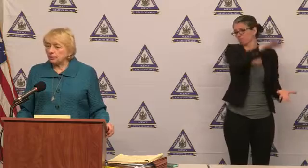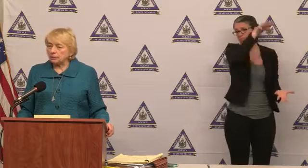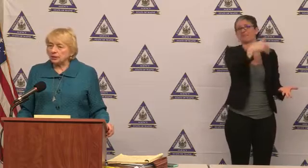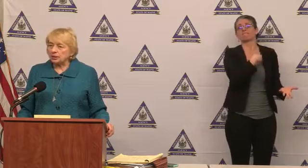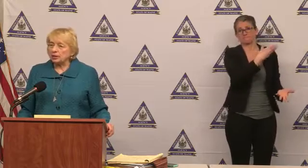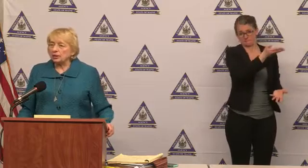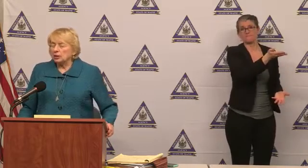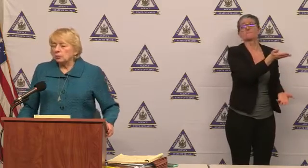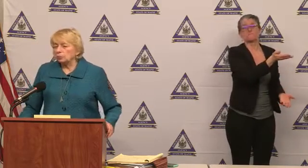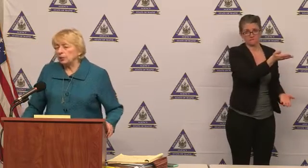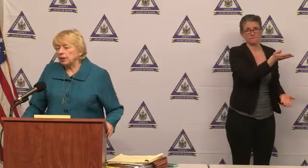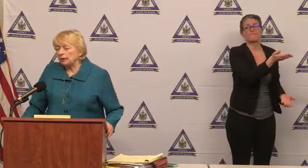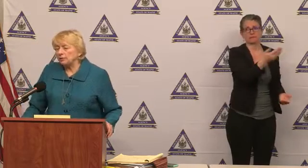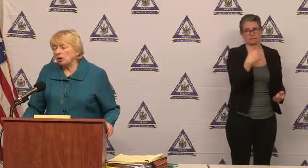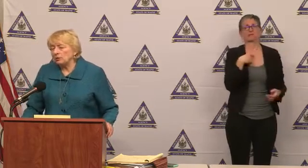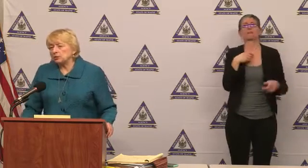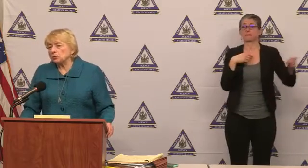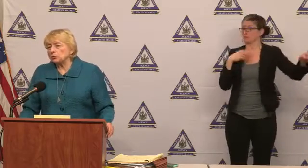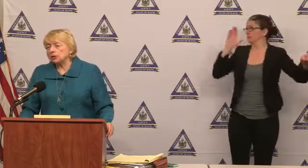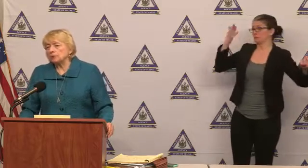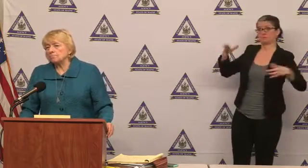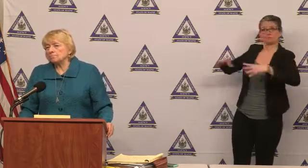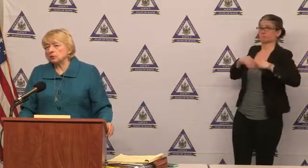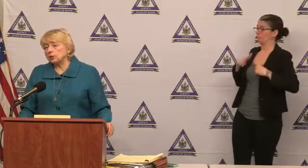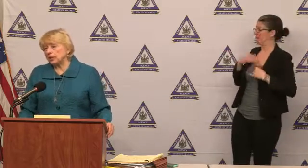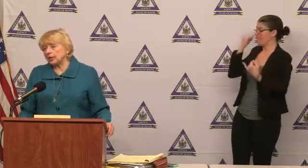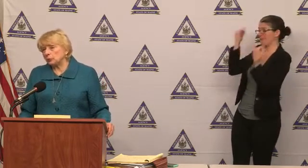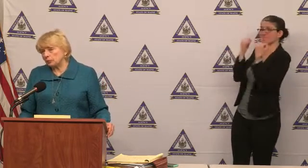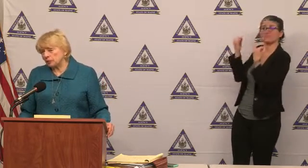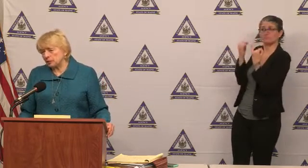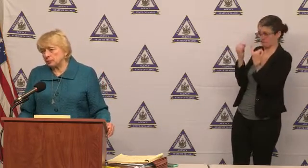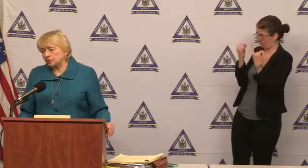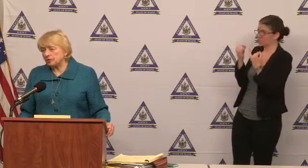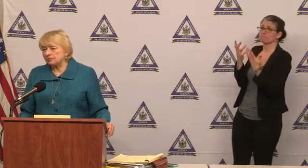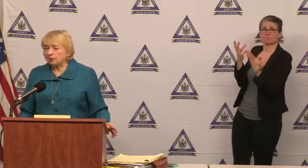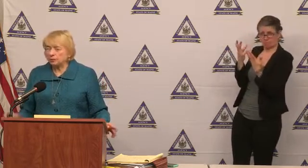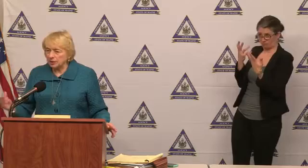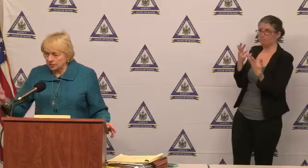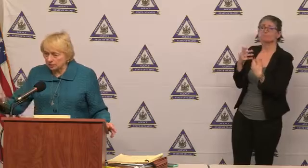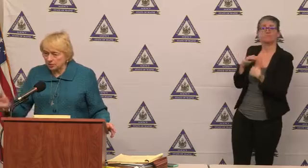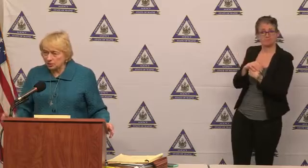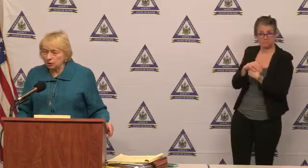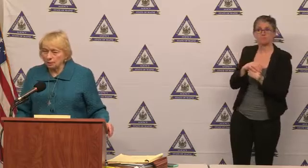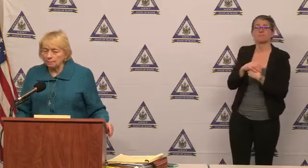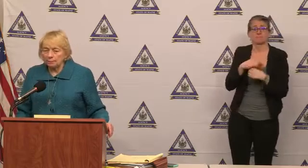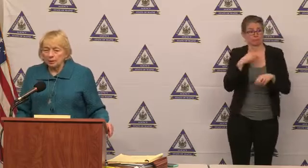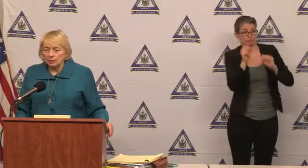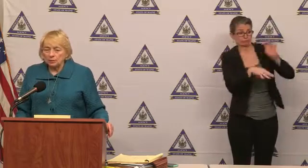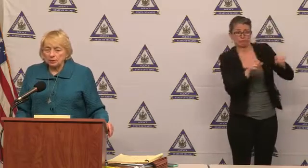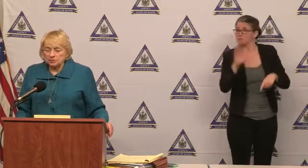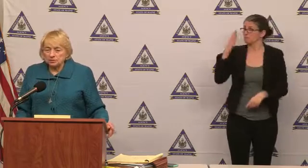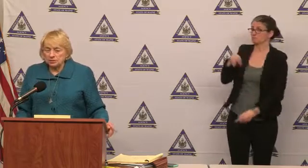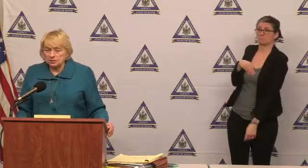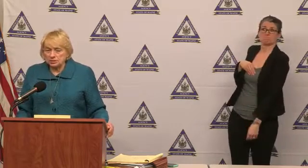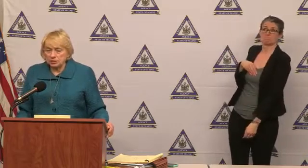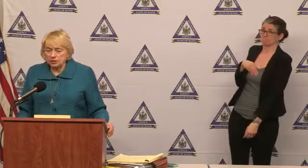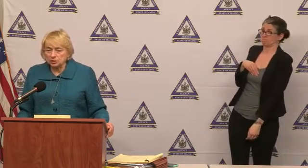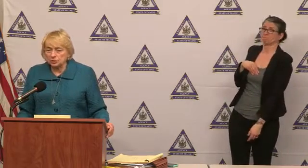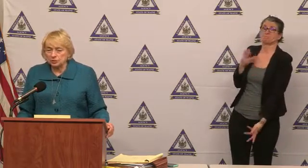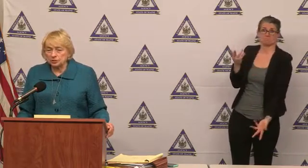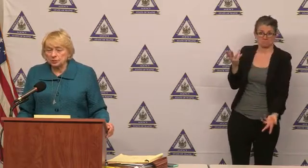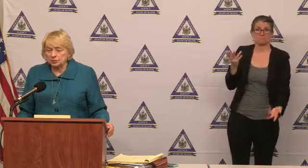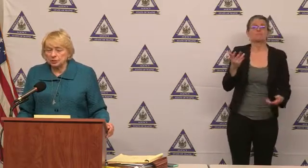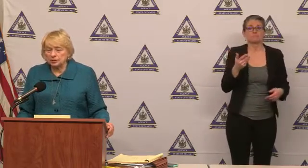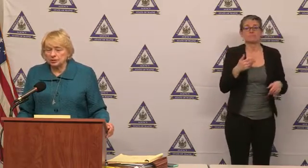they're implementing. But I've also communicated with the Vice President following yesterday's call, because this is an